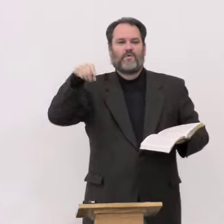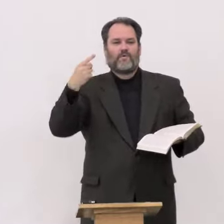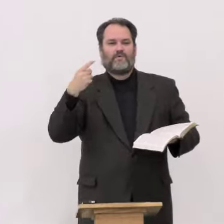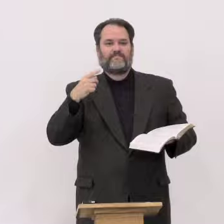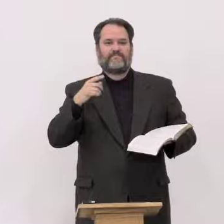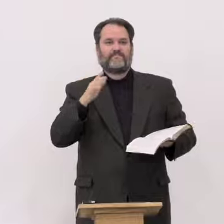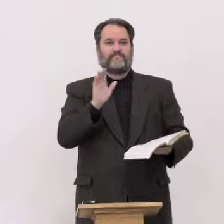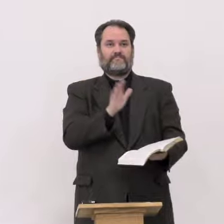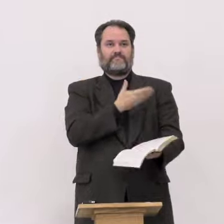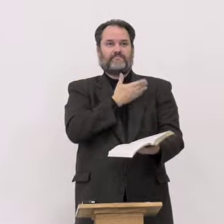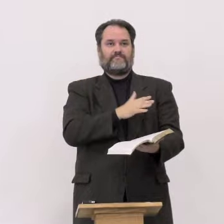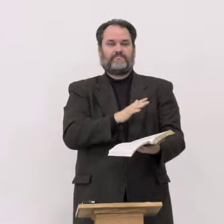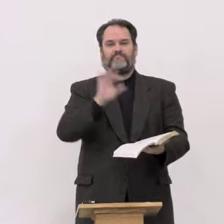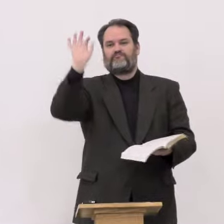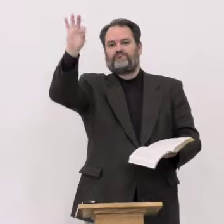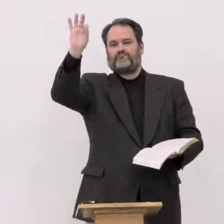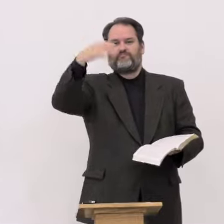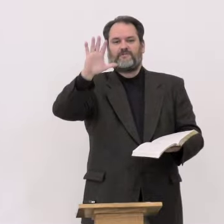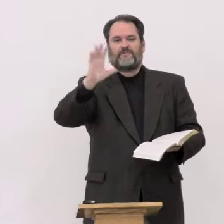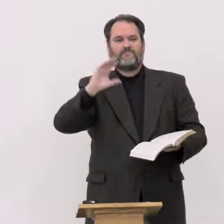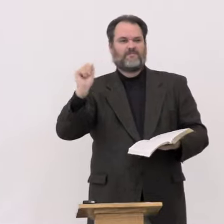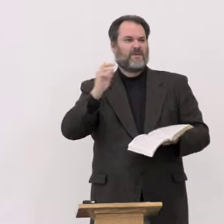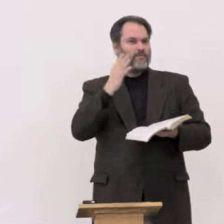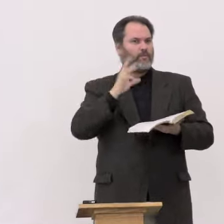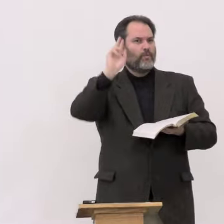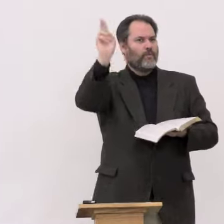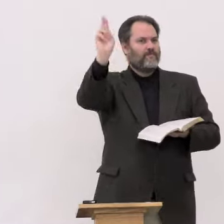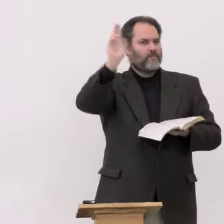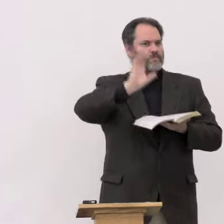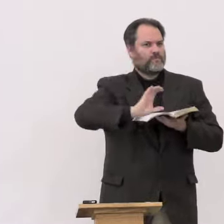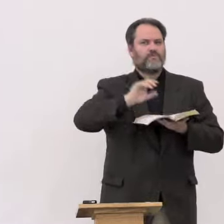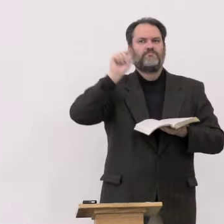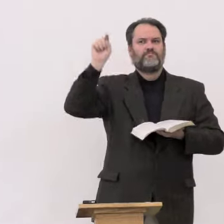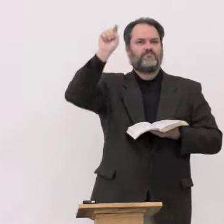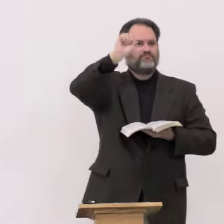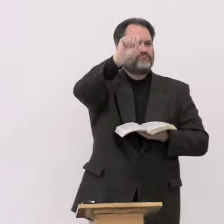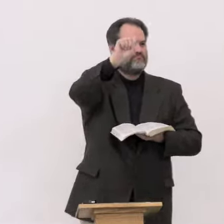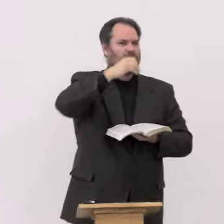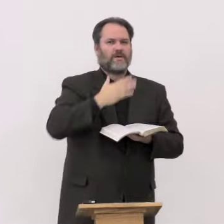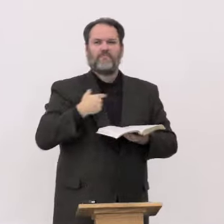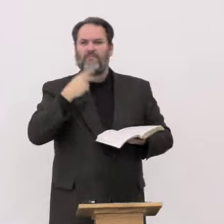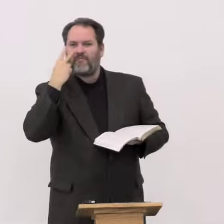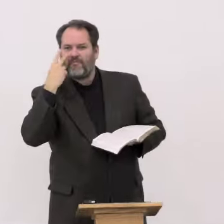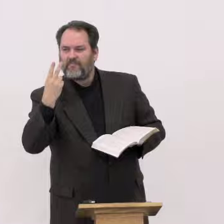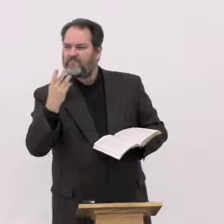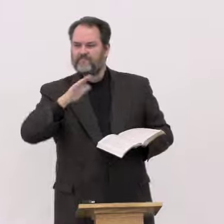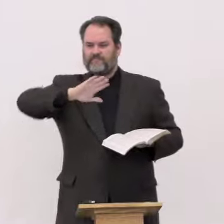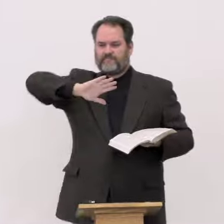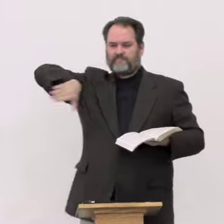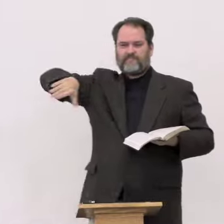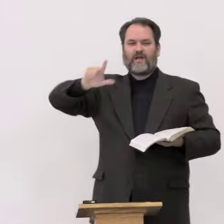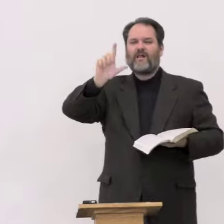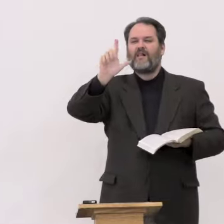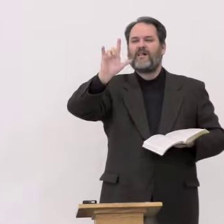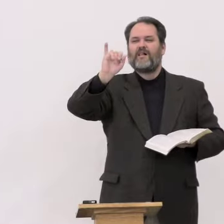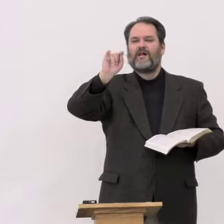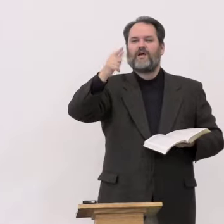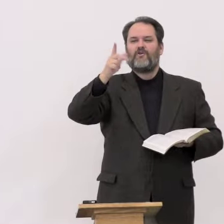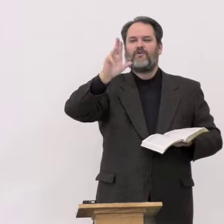the Apostles' Creed and take away the Ten Commandments and just have singing and preaching. I see some Reformed